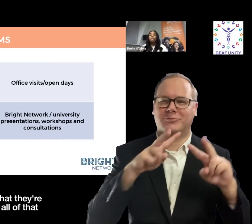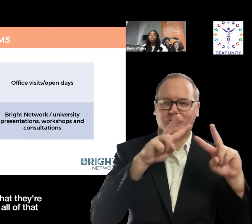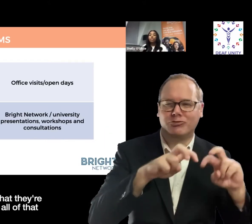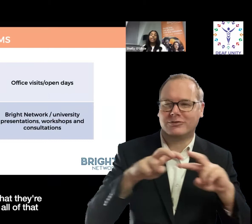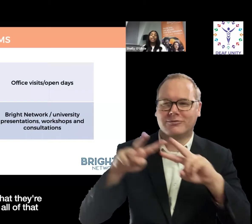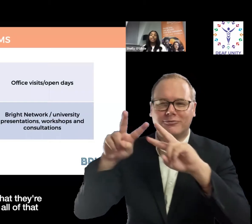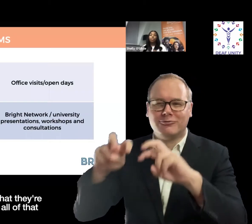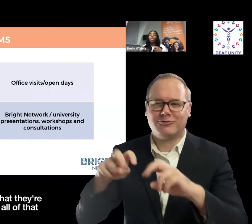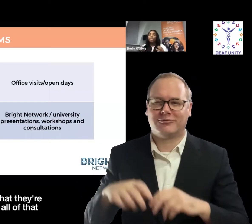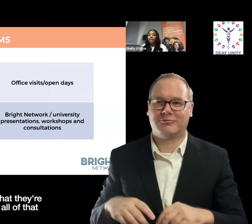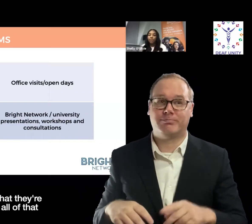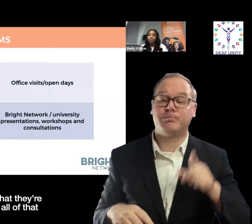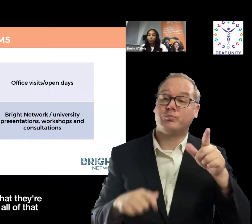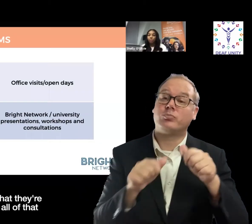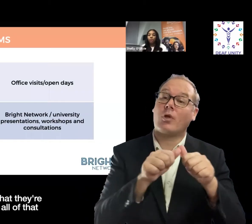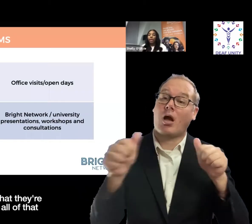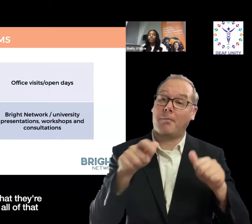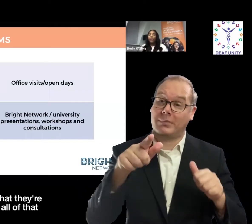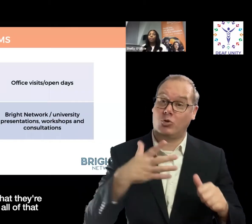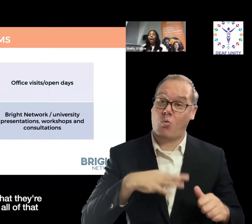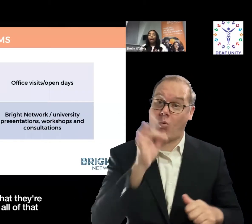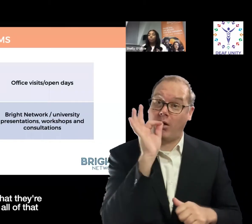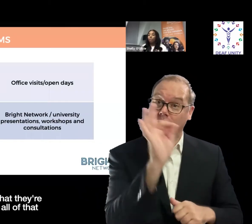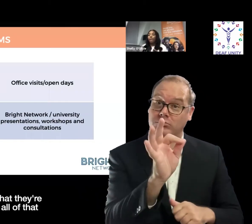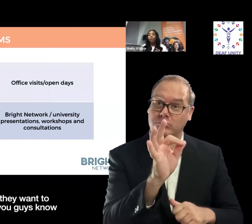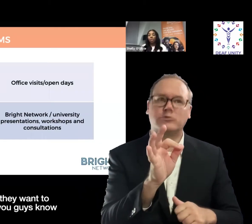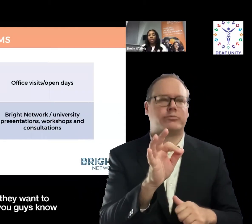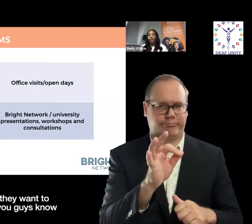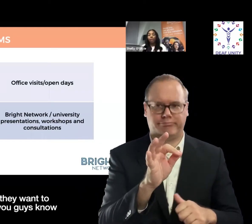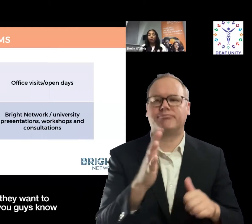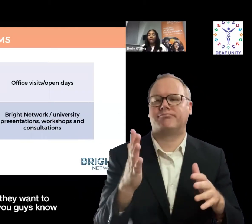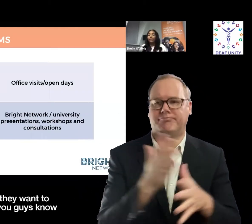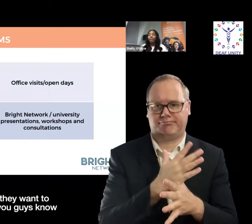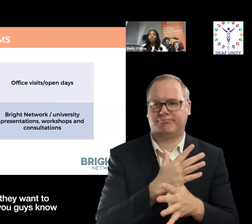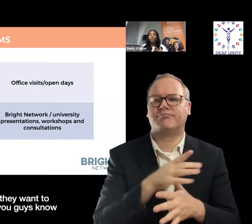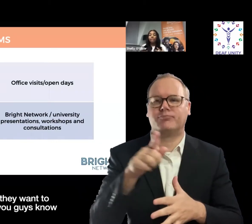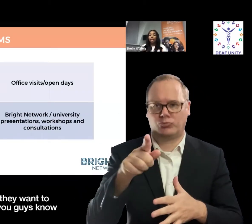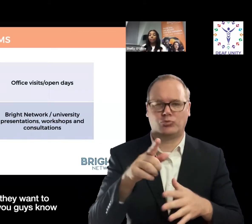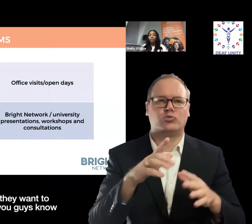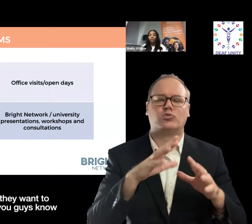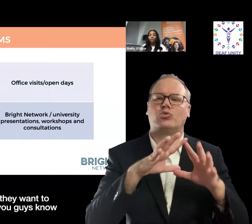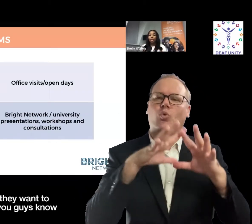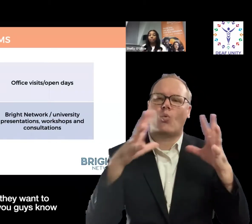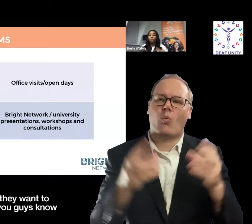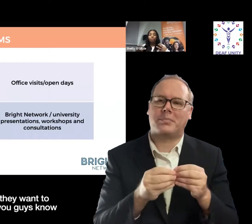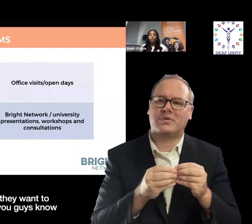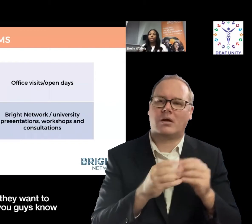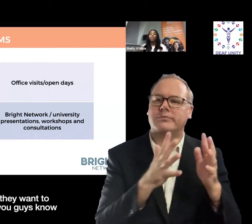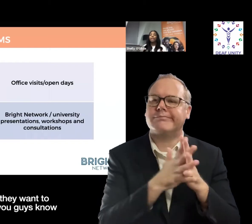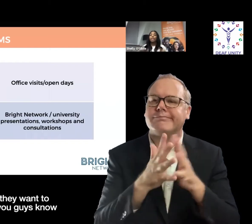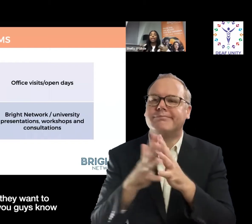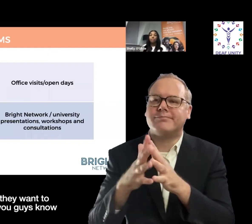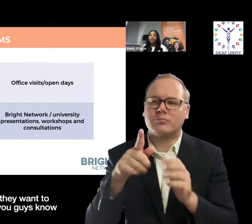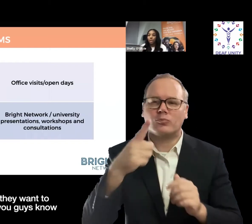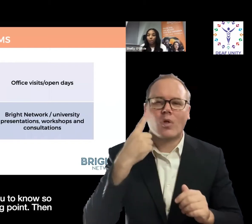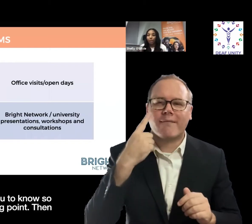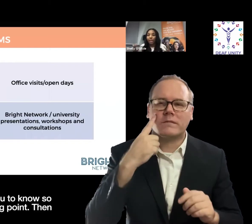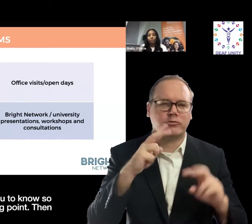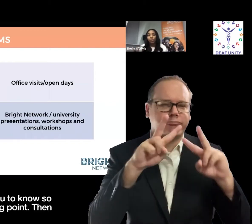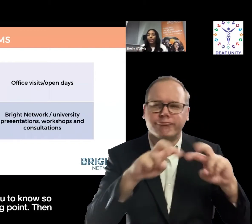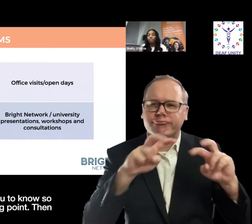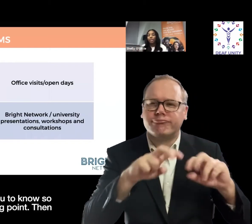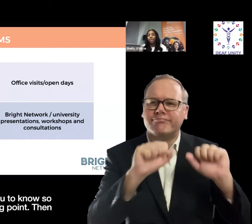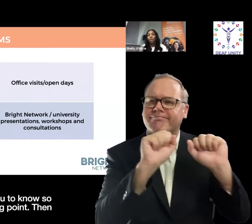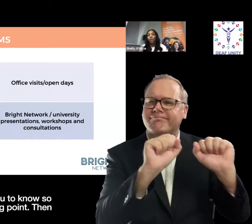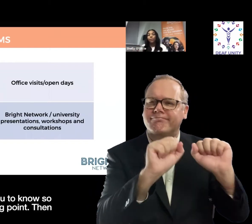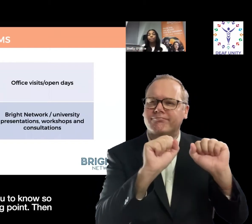careers opportunities and what they're really looking for, they will have all of that on there, or at least everything that they want to kind of promote to you guys and let you guys know about. That's